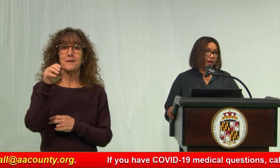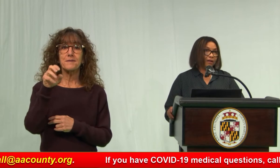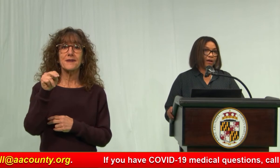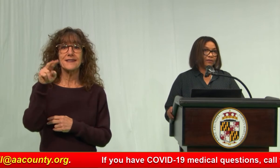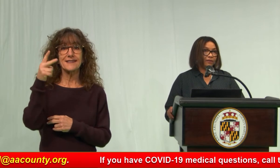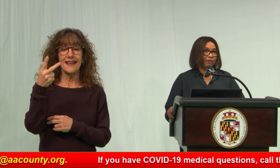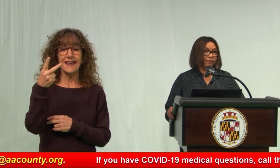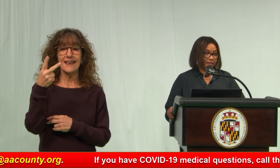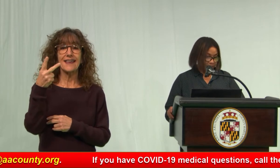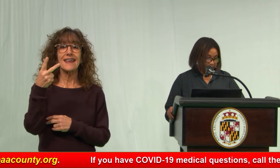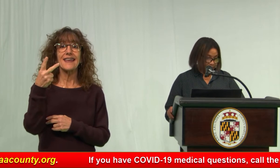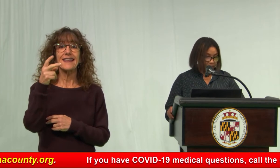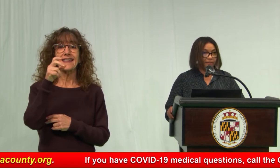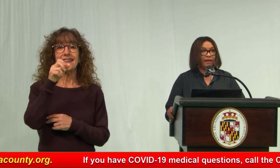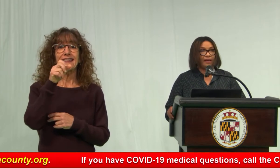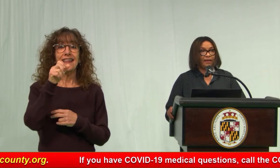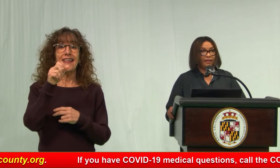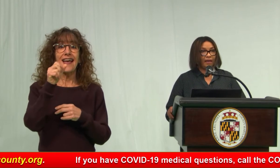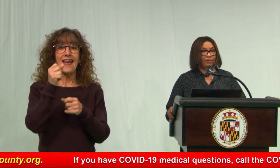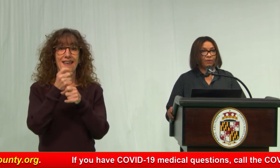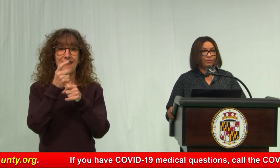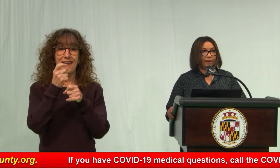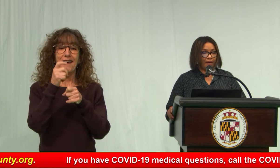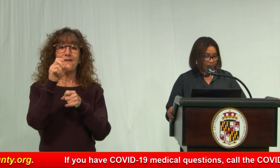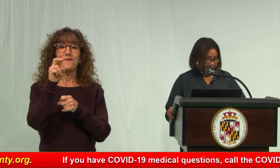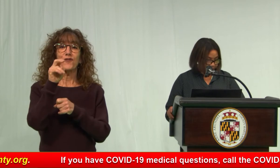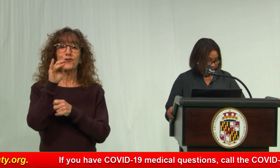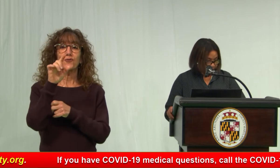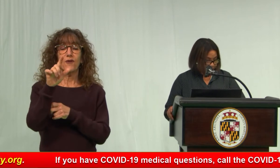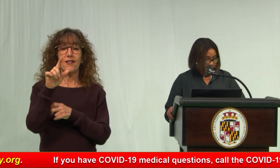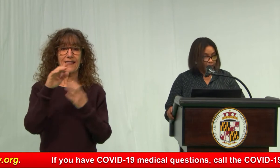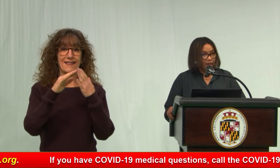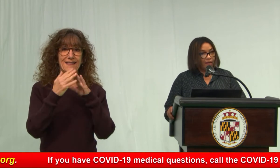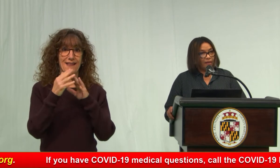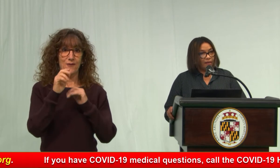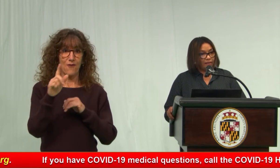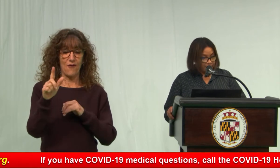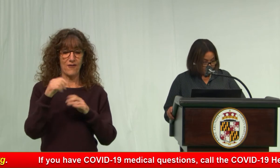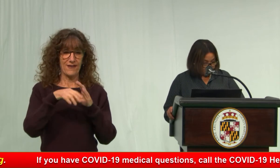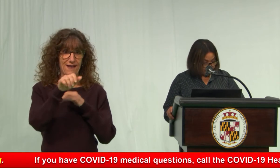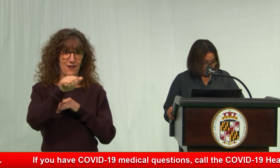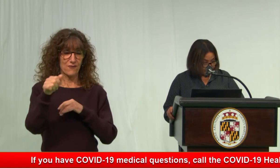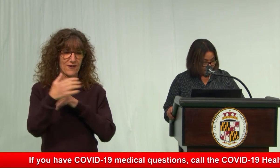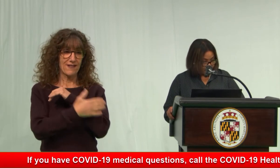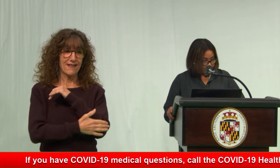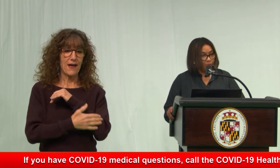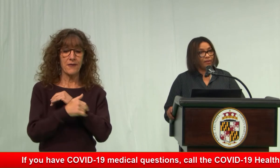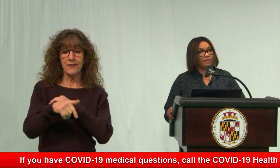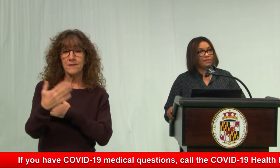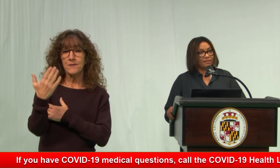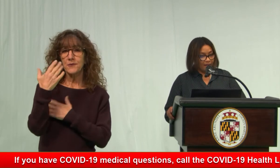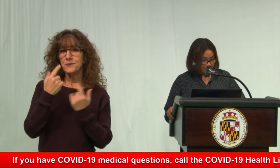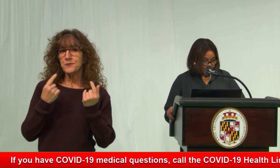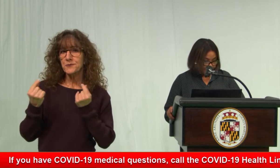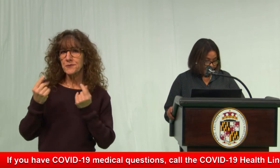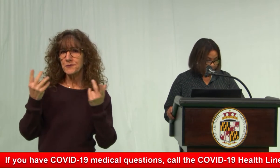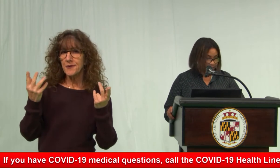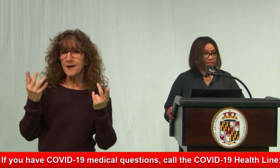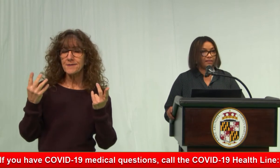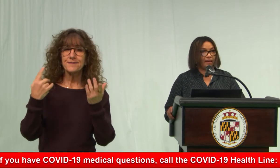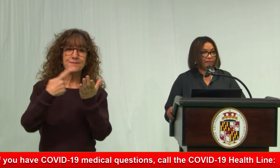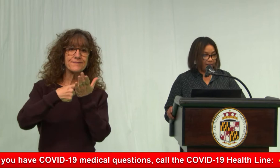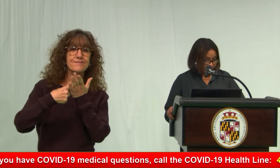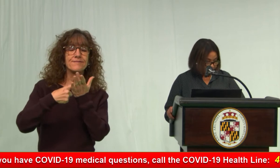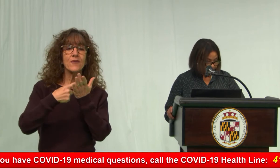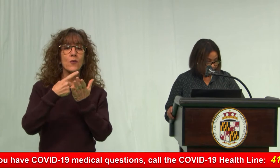town hall on COVID-19 in Anne Arundel County. This morning, we're going to discuss what